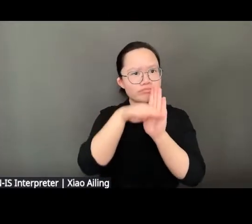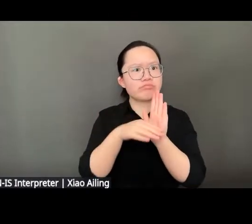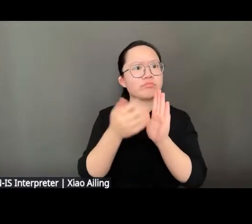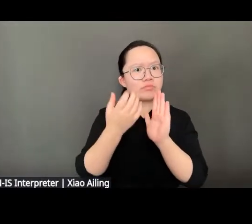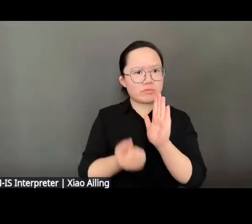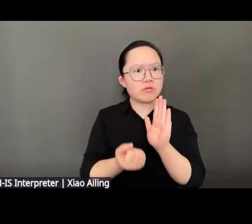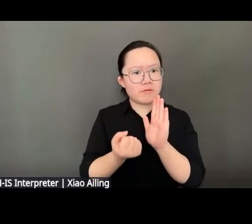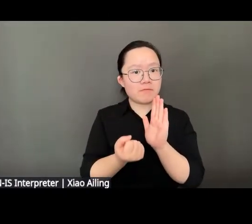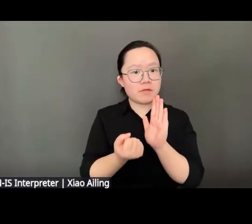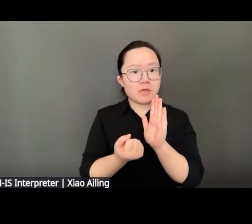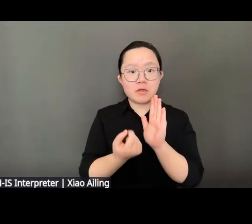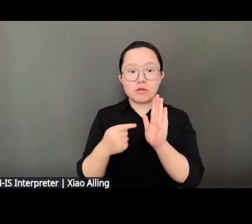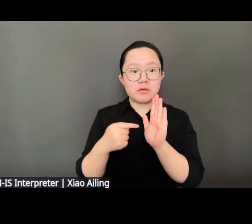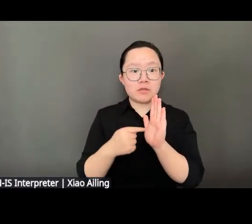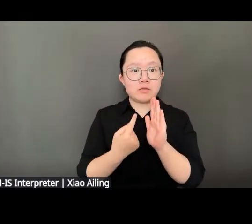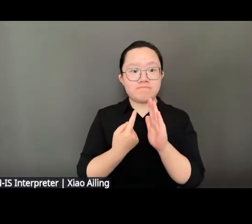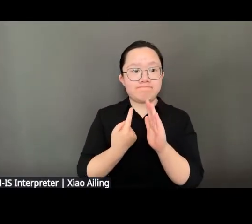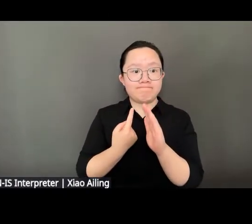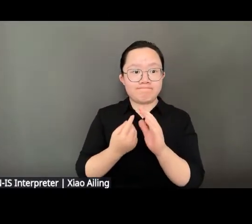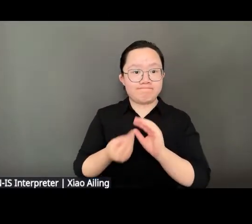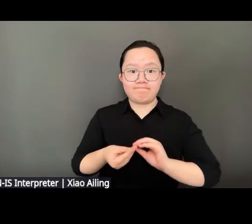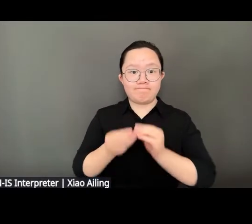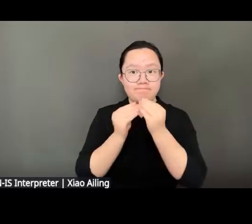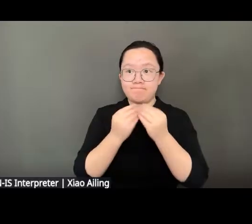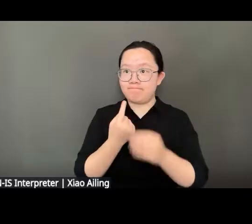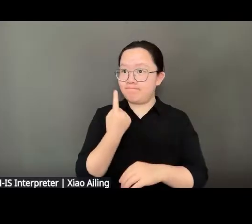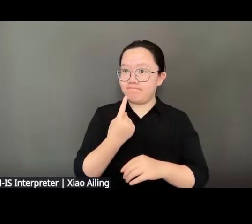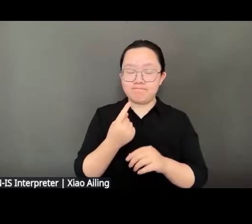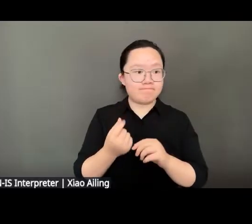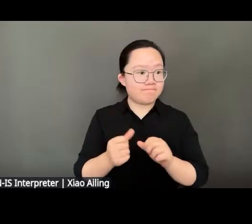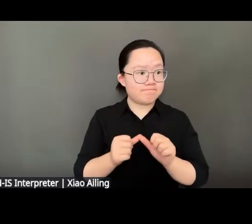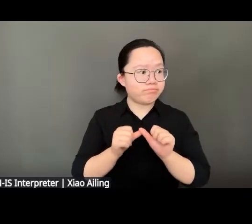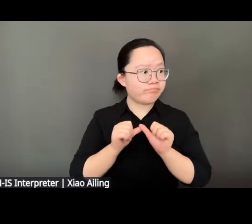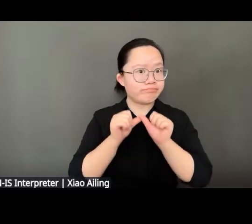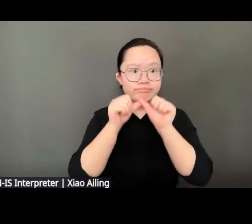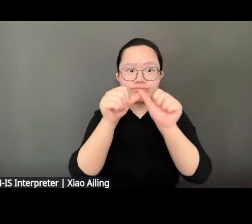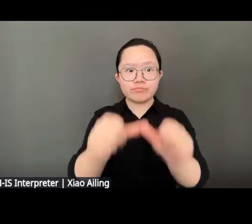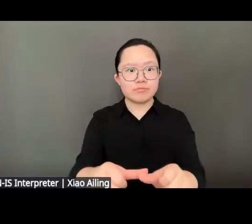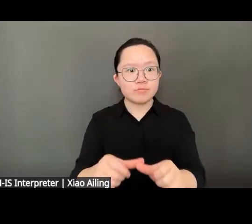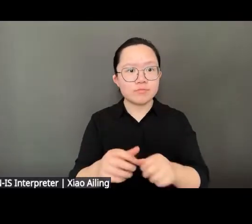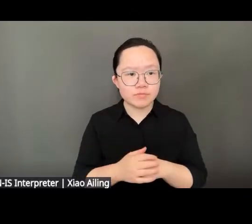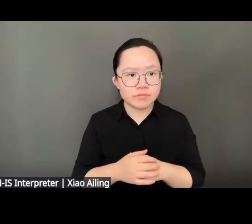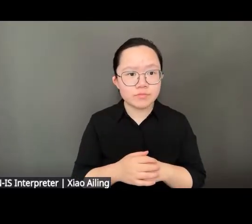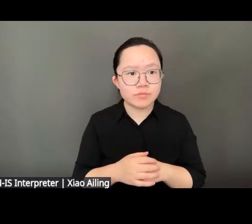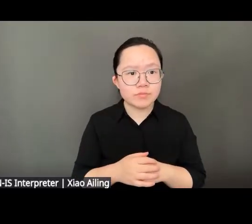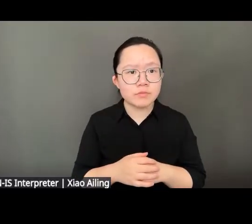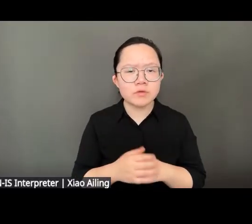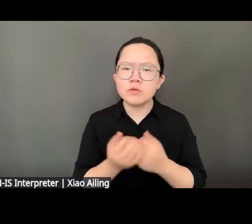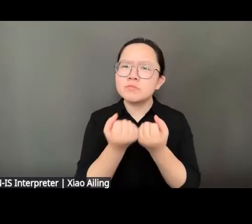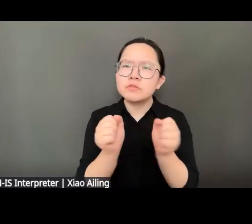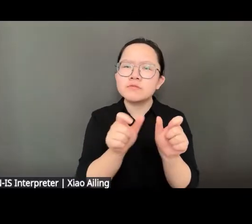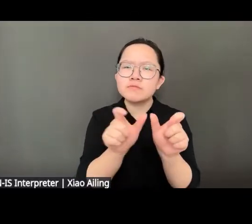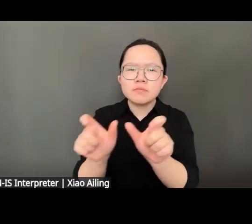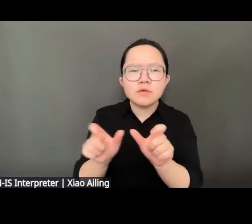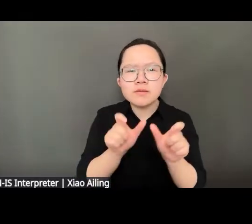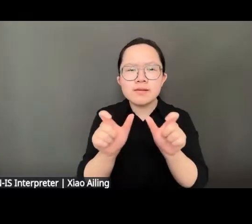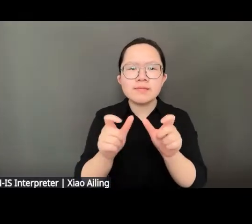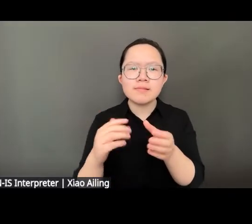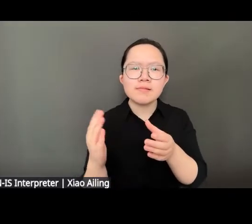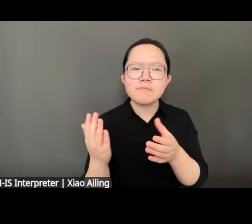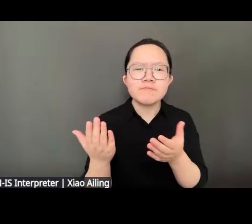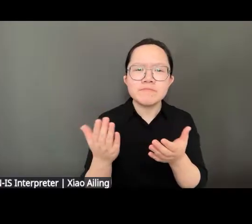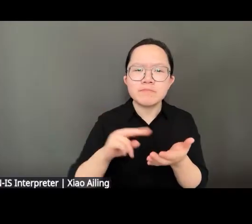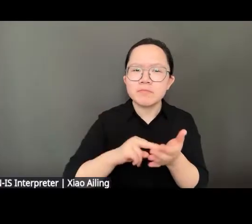standalone safeguarding approach. So safeguarding acts to prevent people from